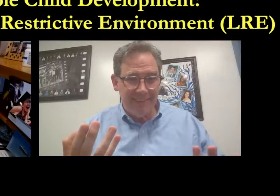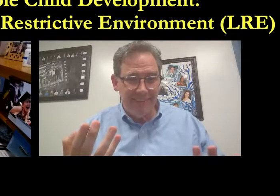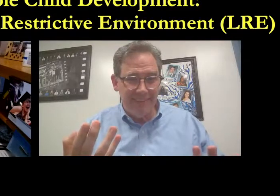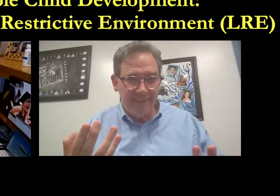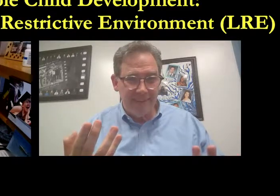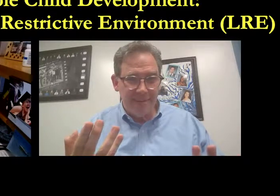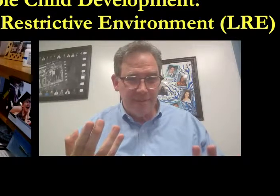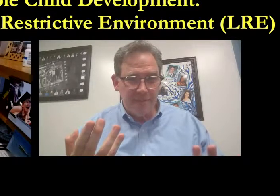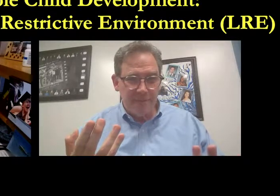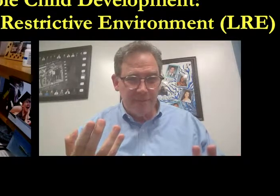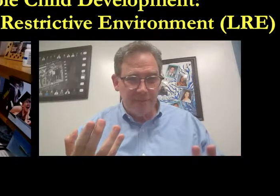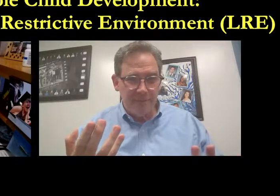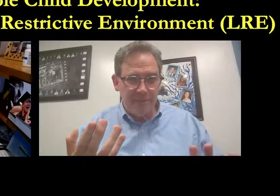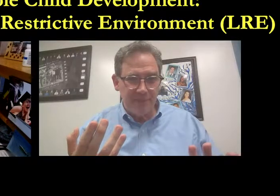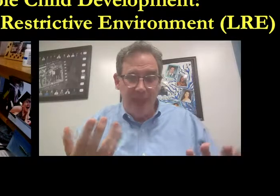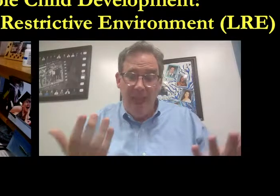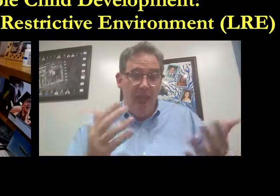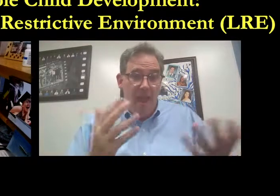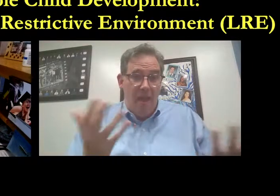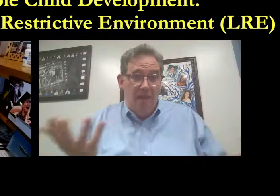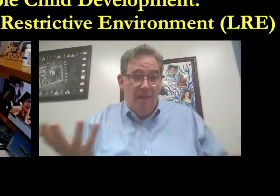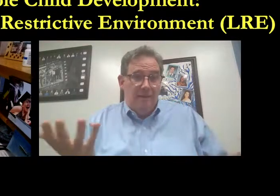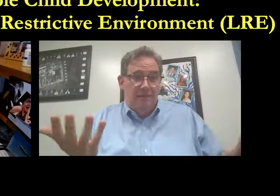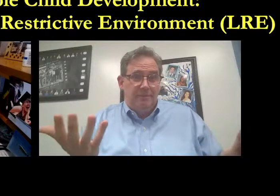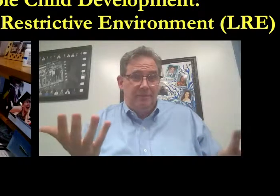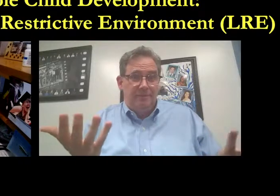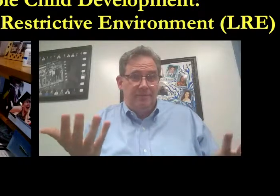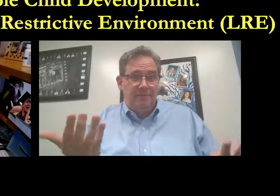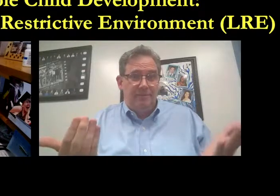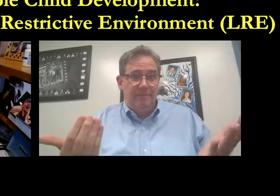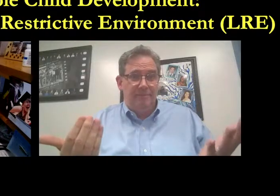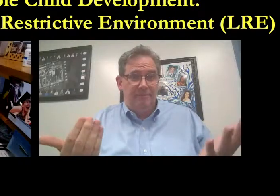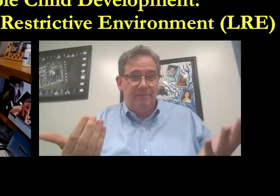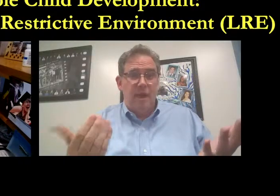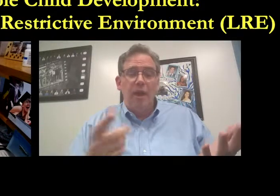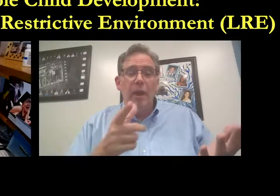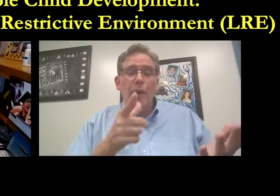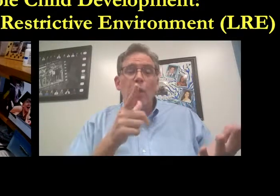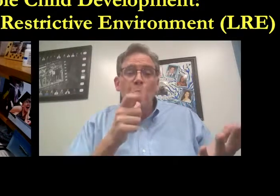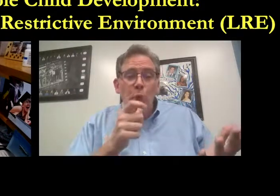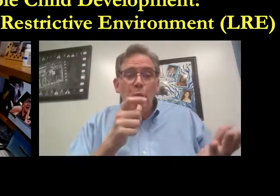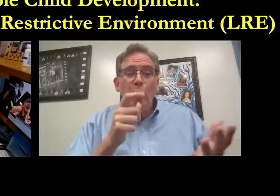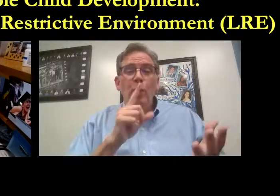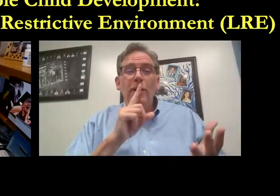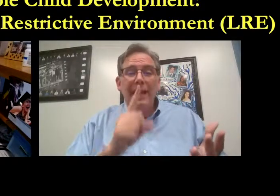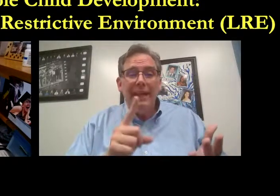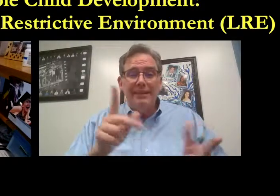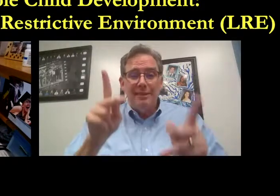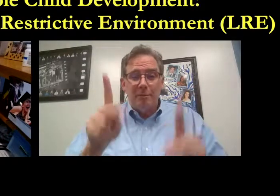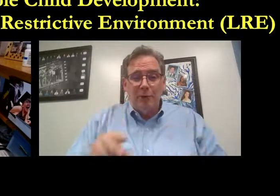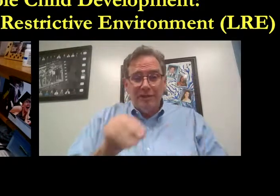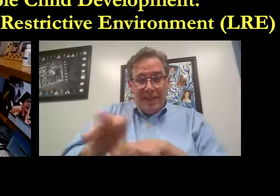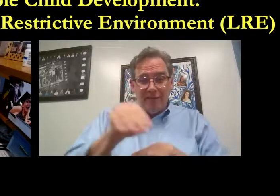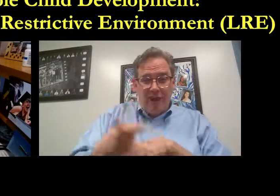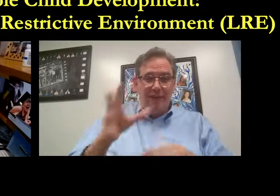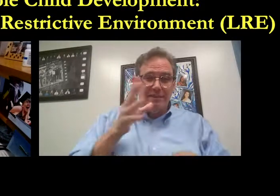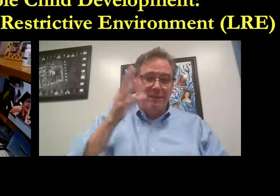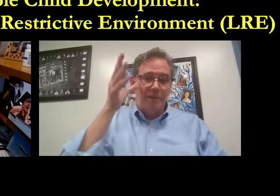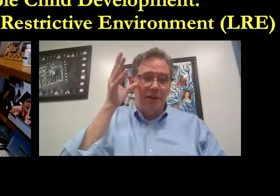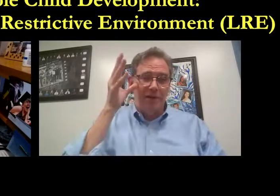We don't start getting involved in language and seeing the impact of that until it's too late.